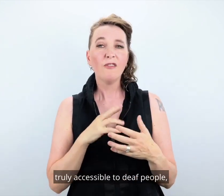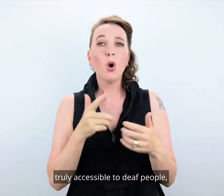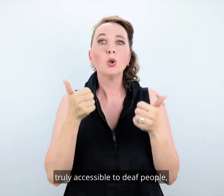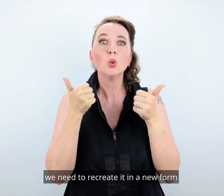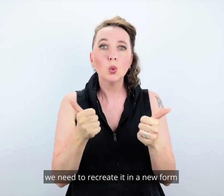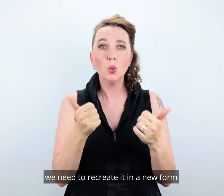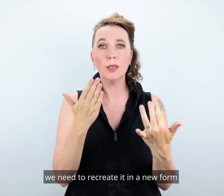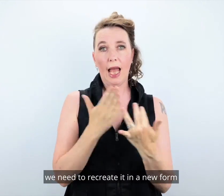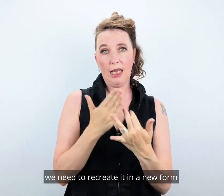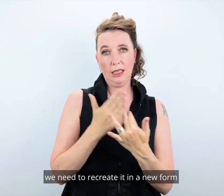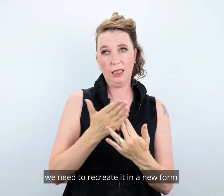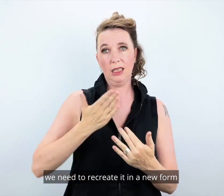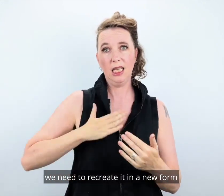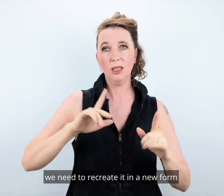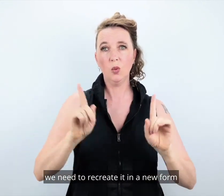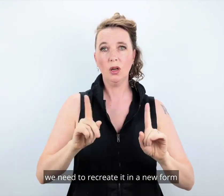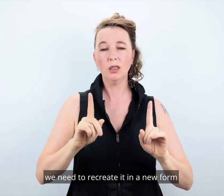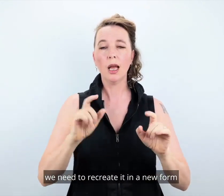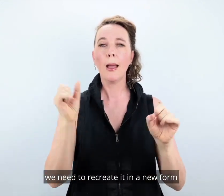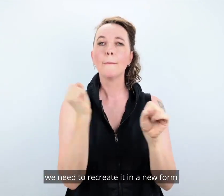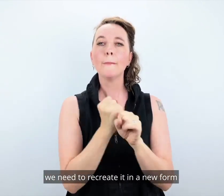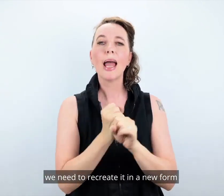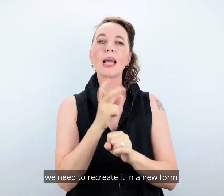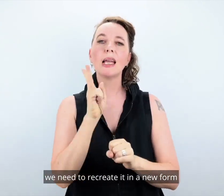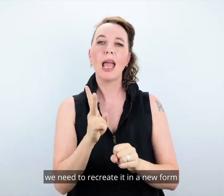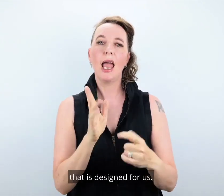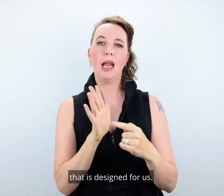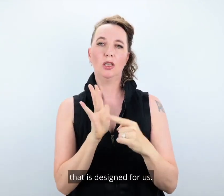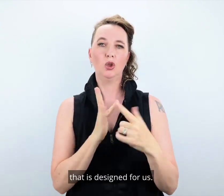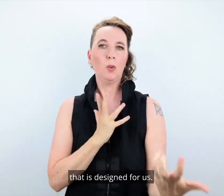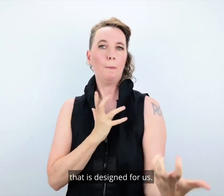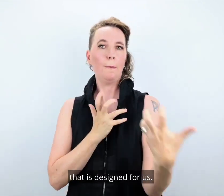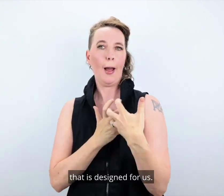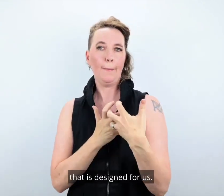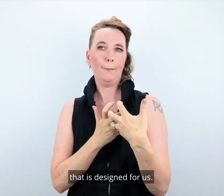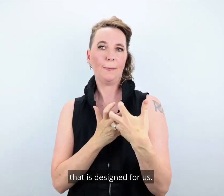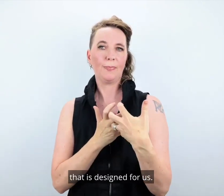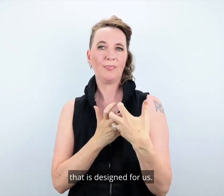we need to recreate it in a new form that is designed for us.